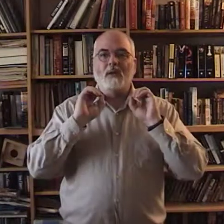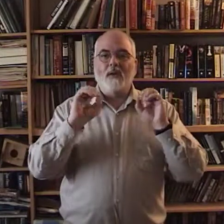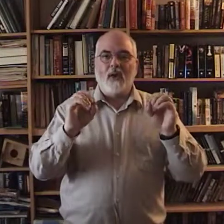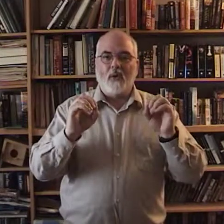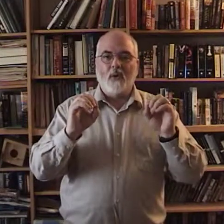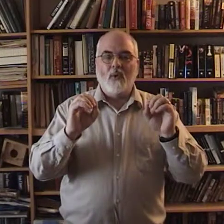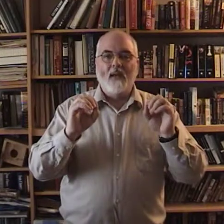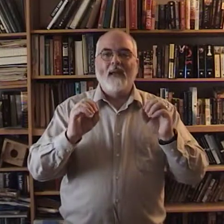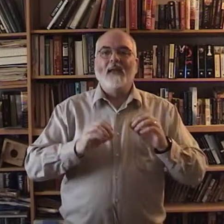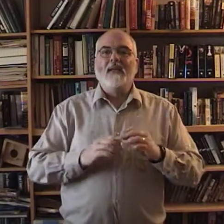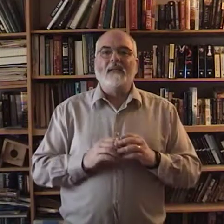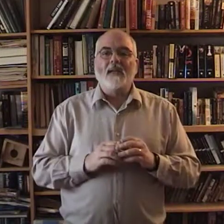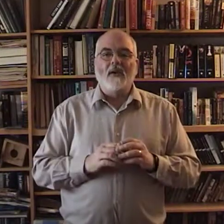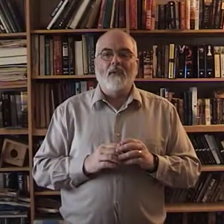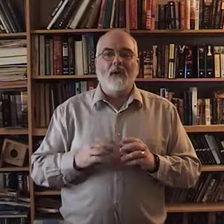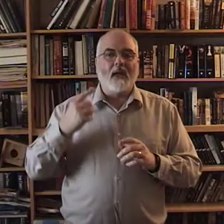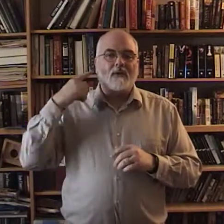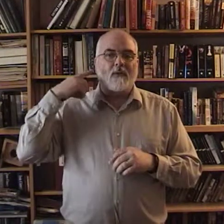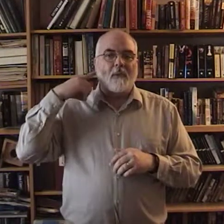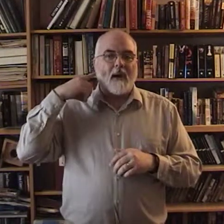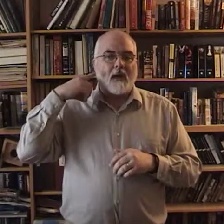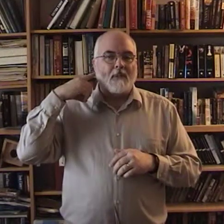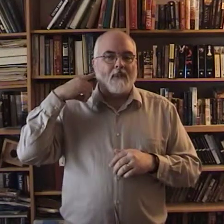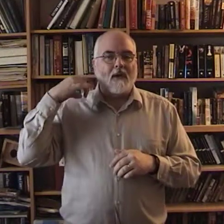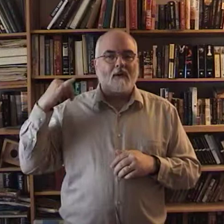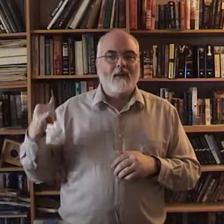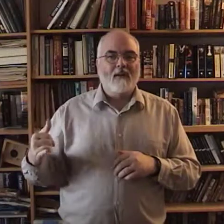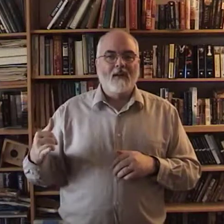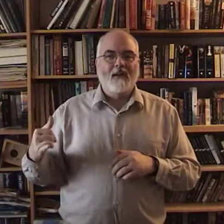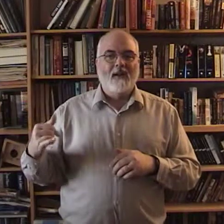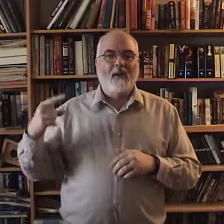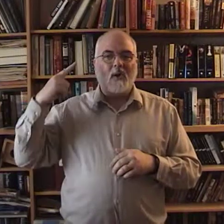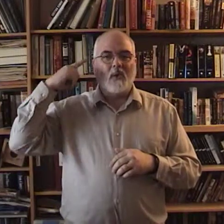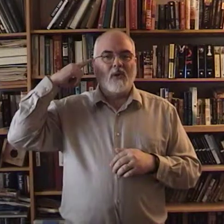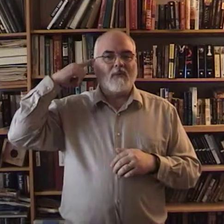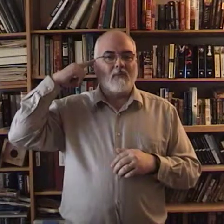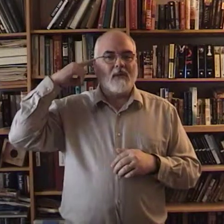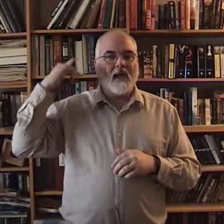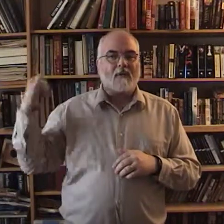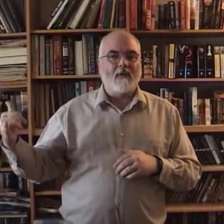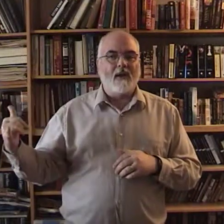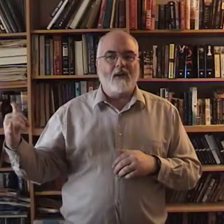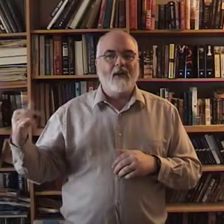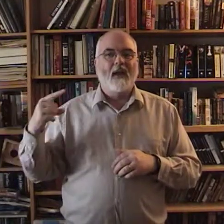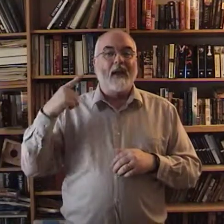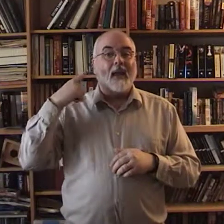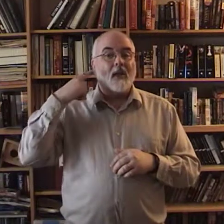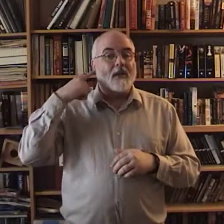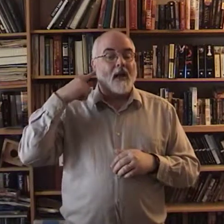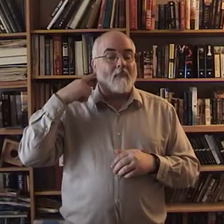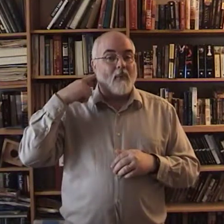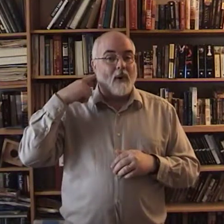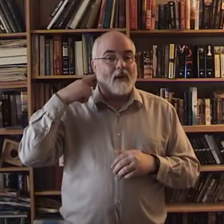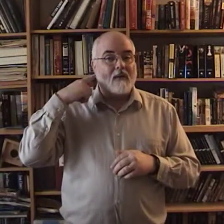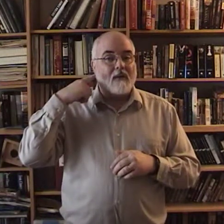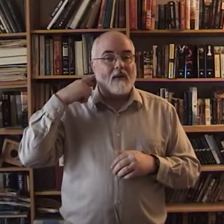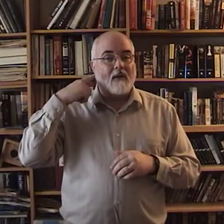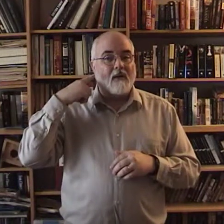No. Silver is from the bottom of the ear. Gold is from the top of the ear. And you just kind of point to the ear